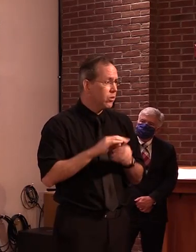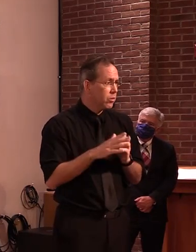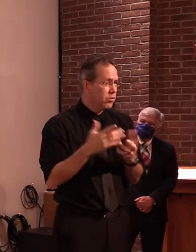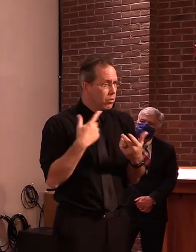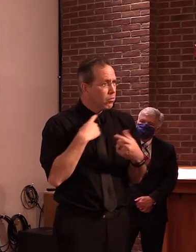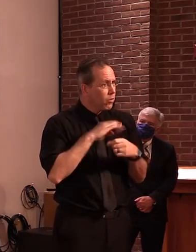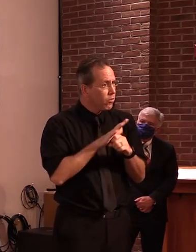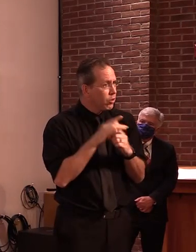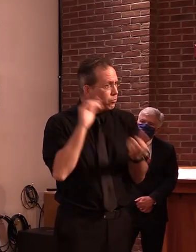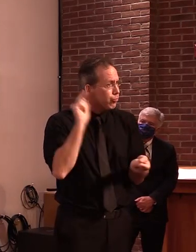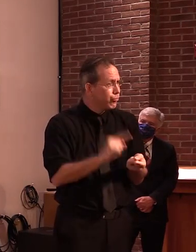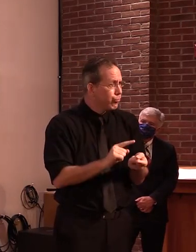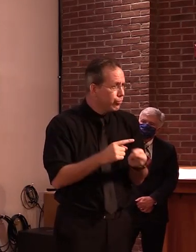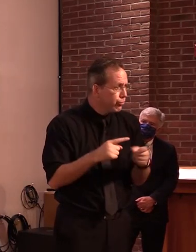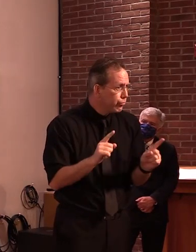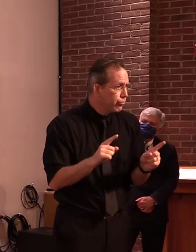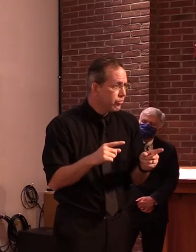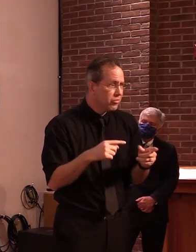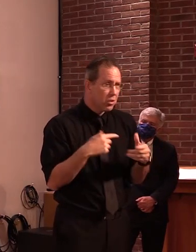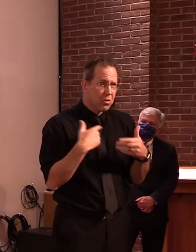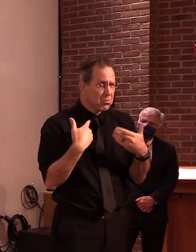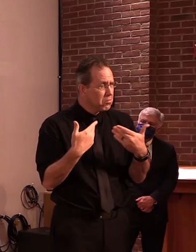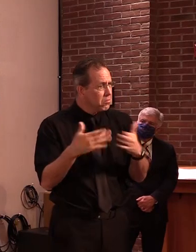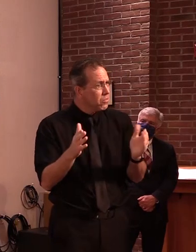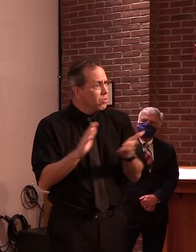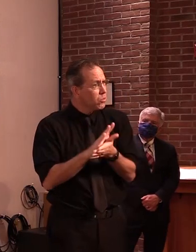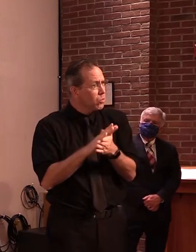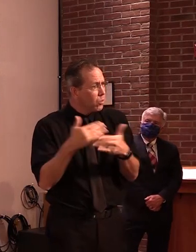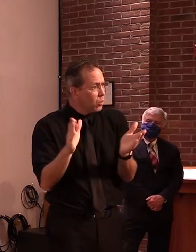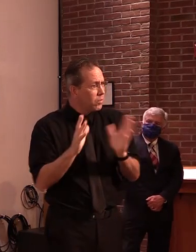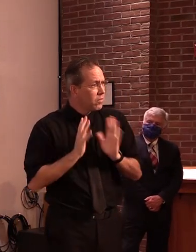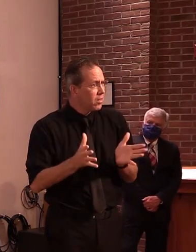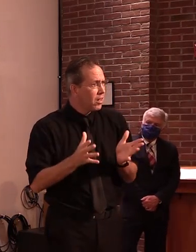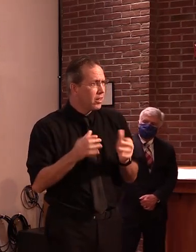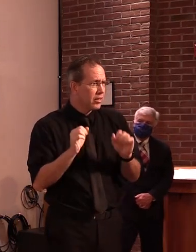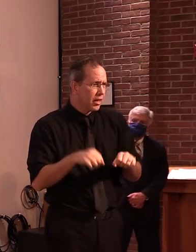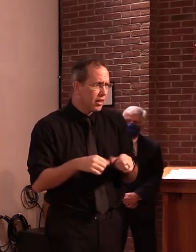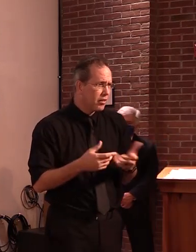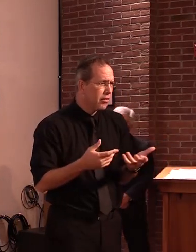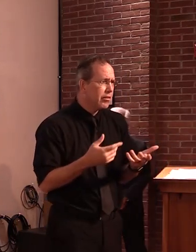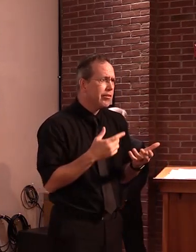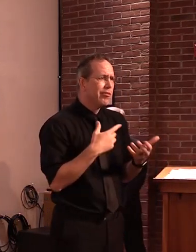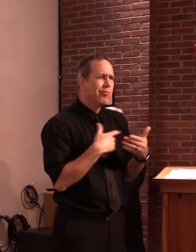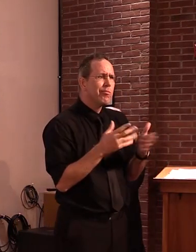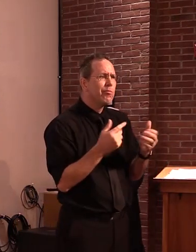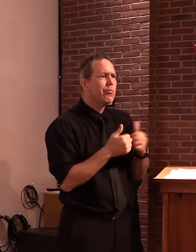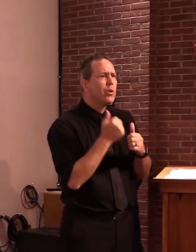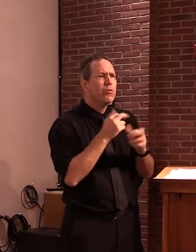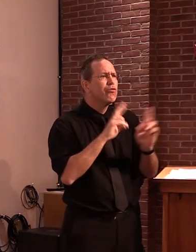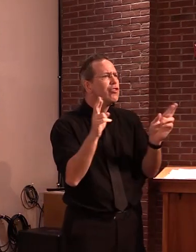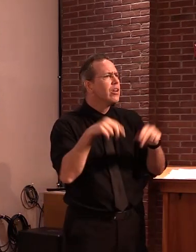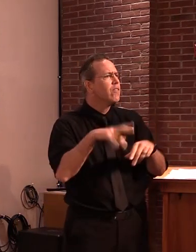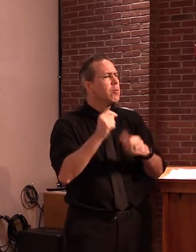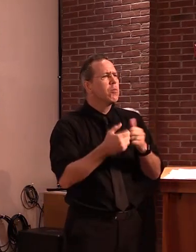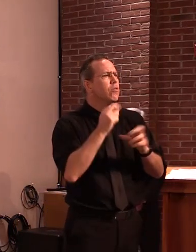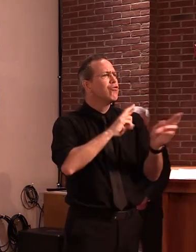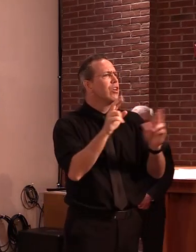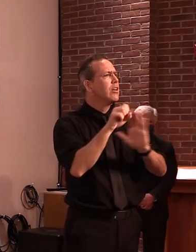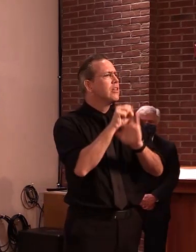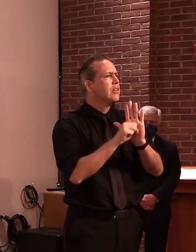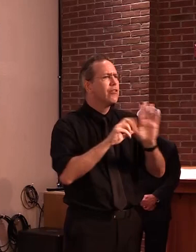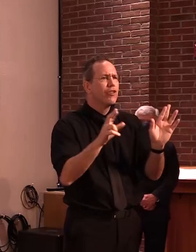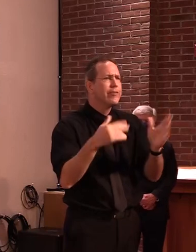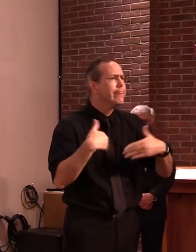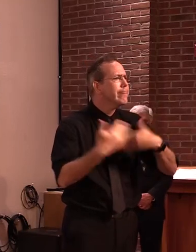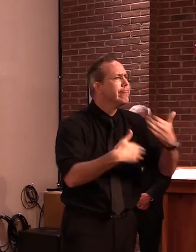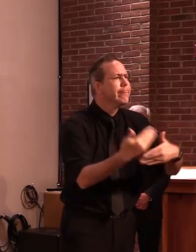then no other state can. So I believe we're in a better position than any other state to put this into place. And I,